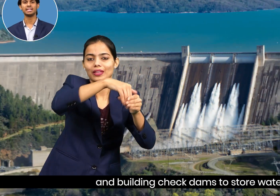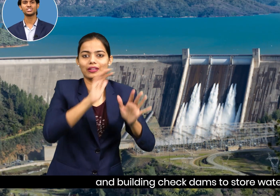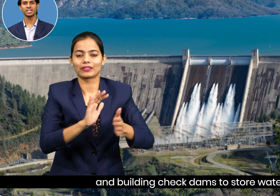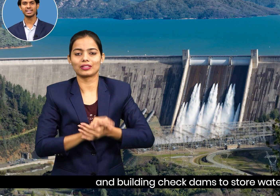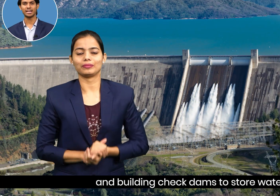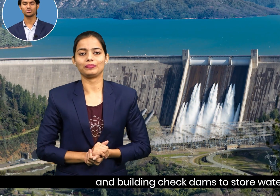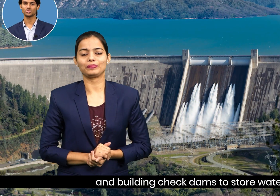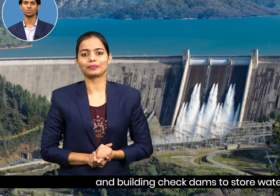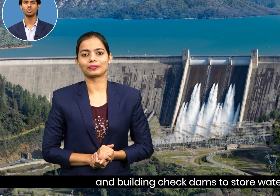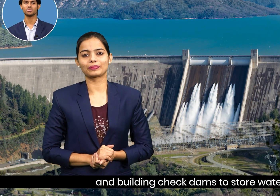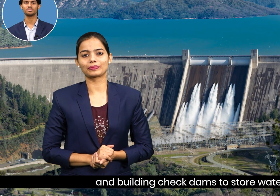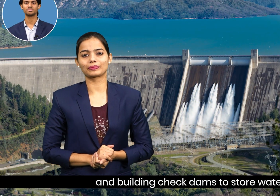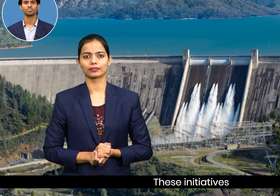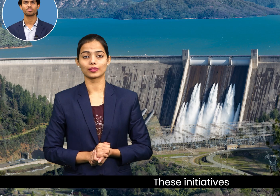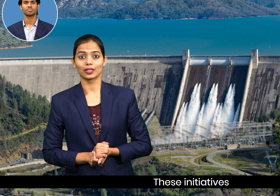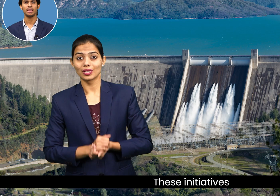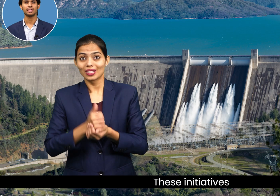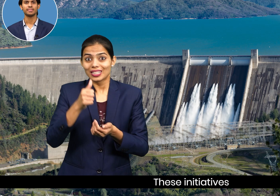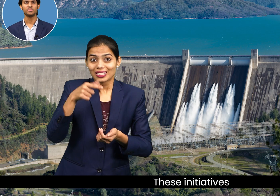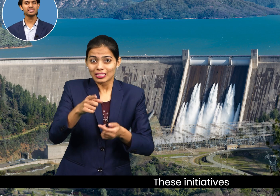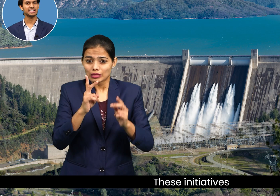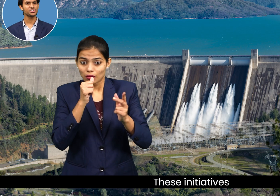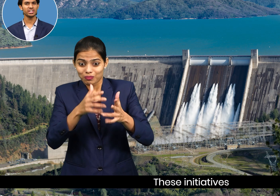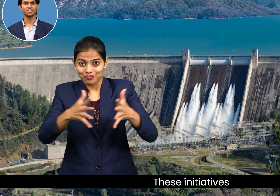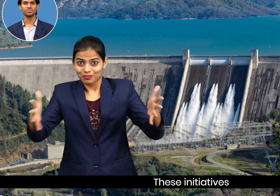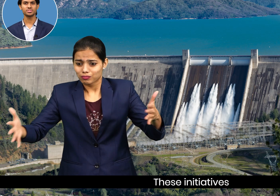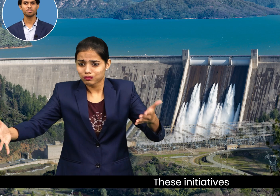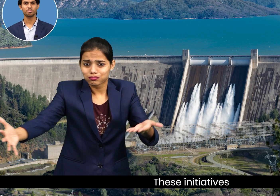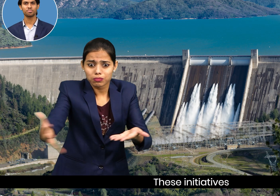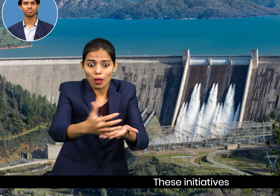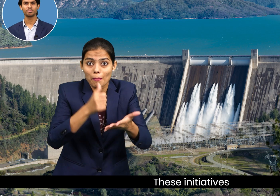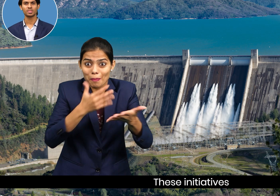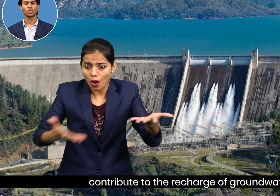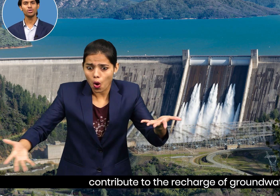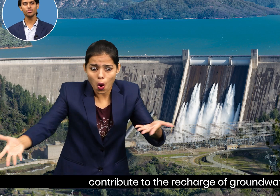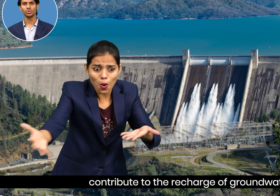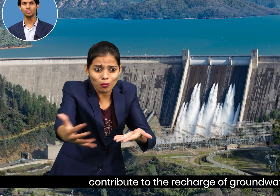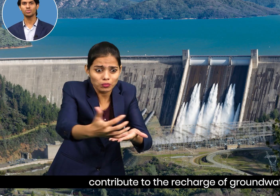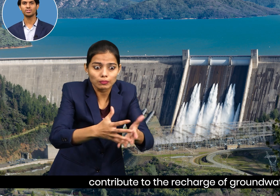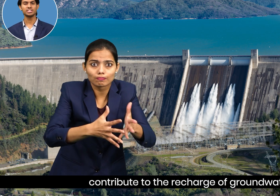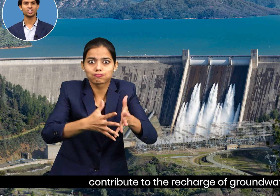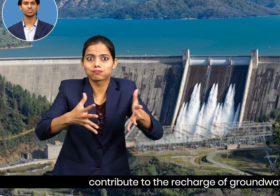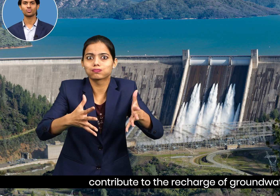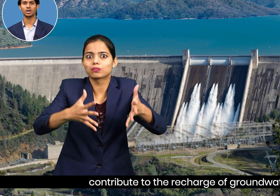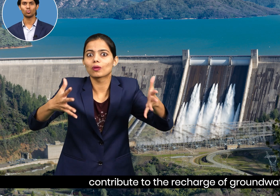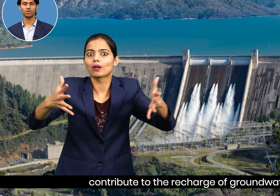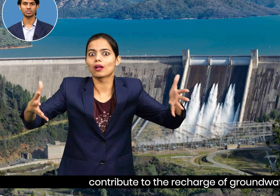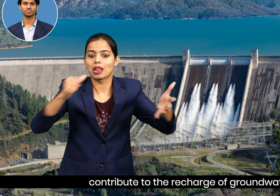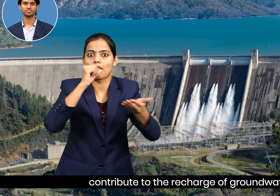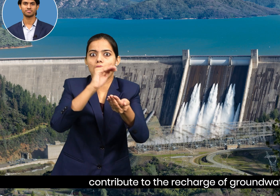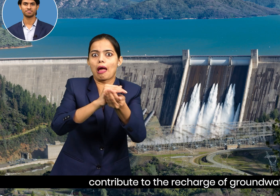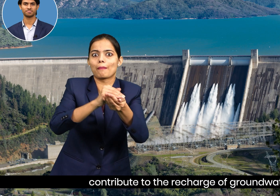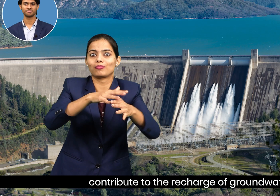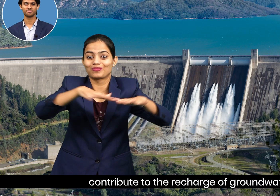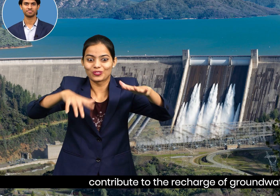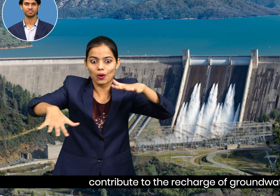and building check dams to store water. These initiatives contribute to the recharge of groundwater.